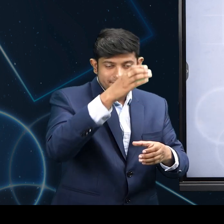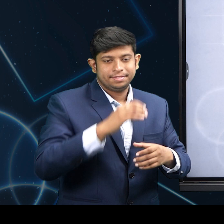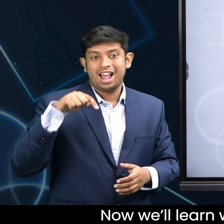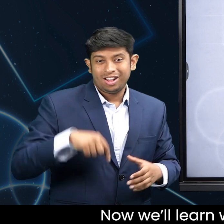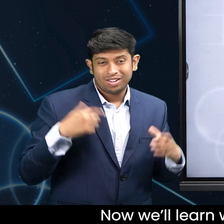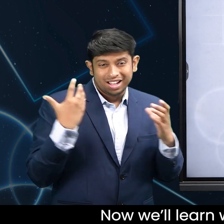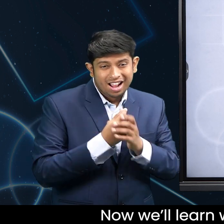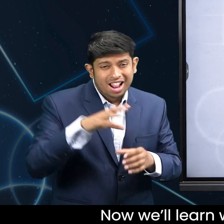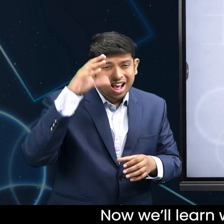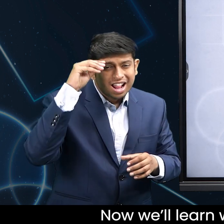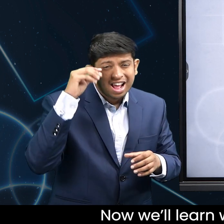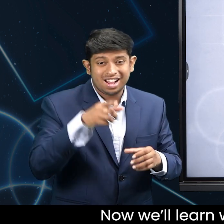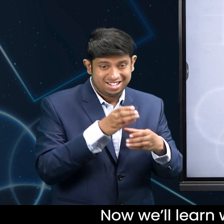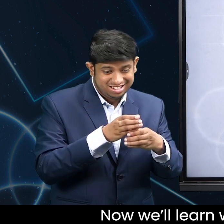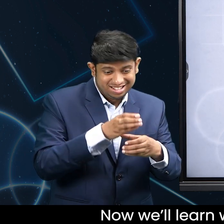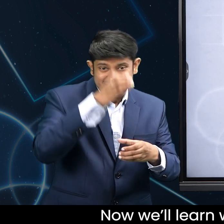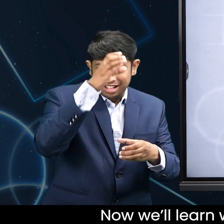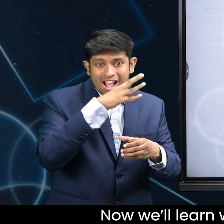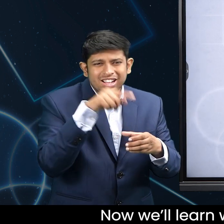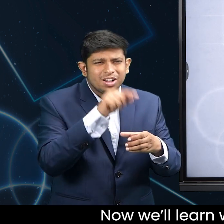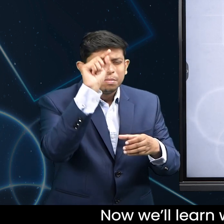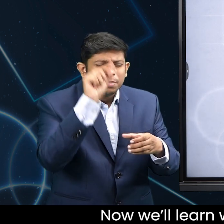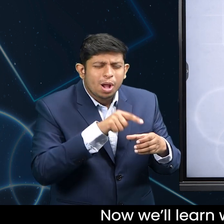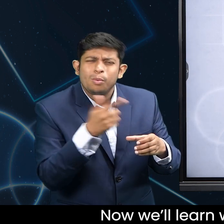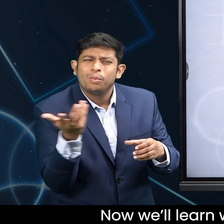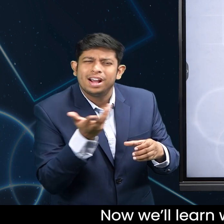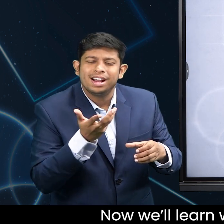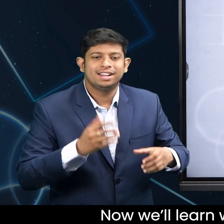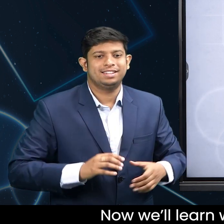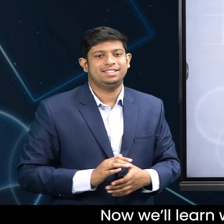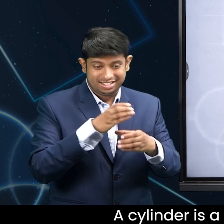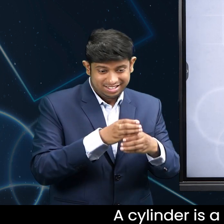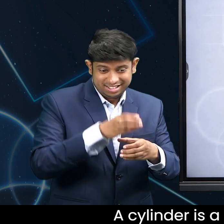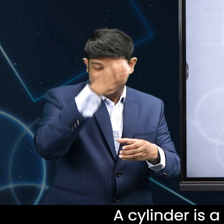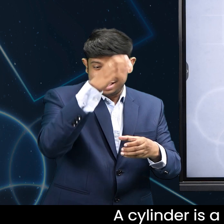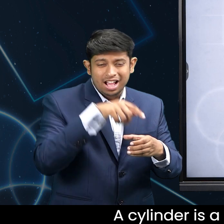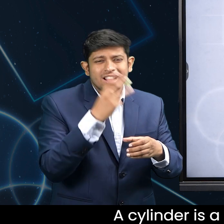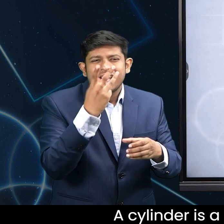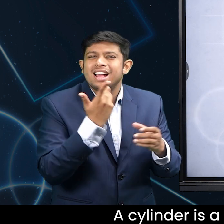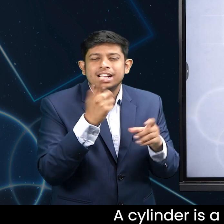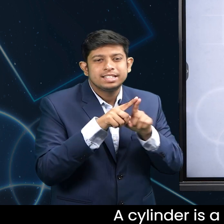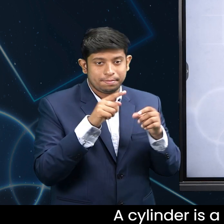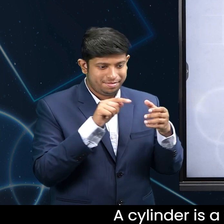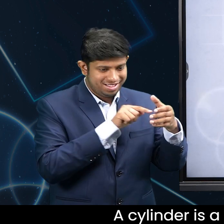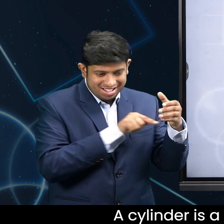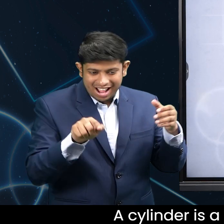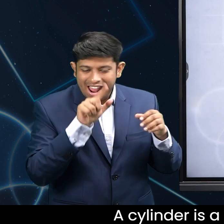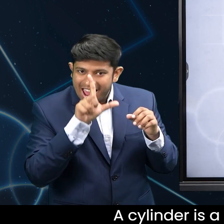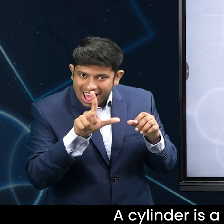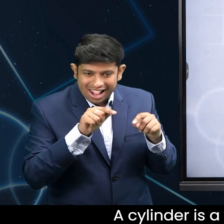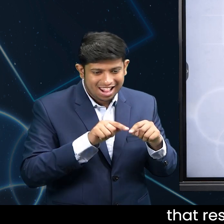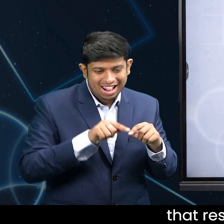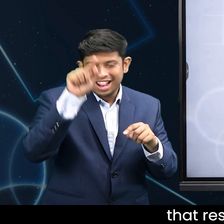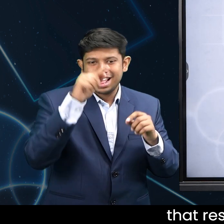cylinder. Now we will learn what is cylinder and its characteristics. A cylinder is a three-dimensional geometric